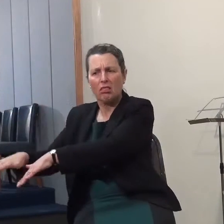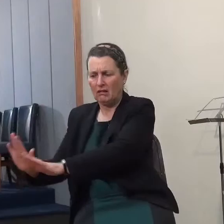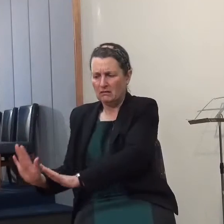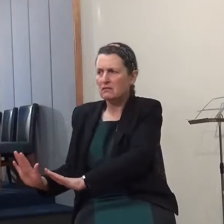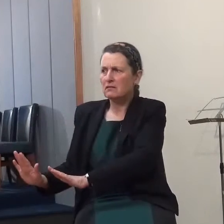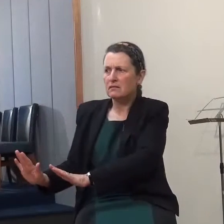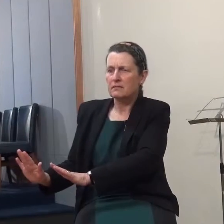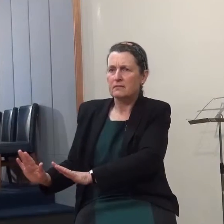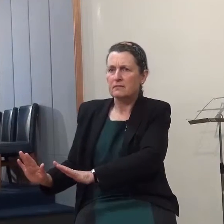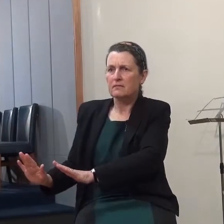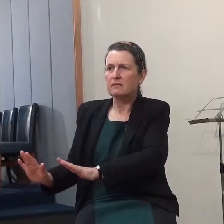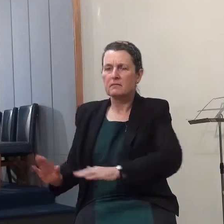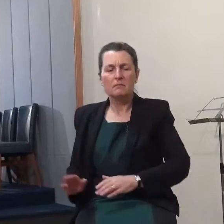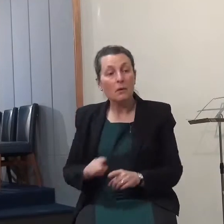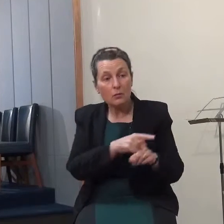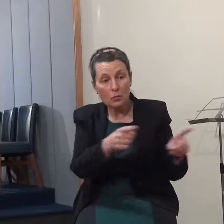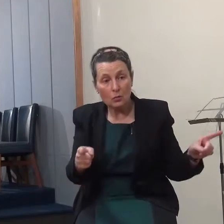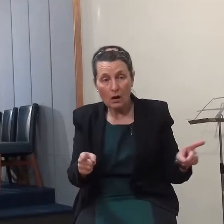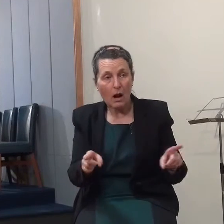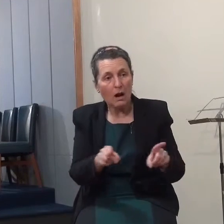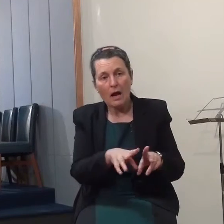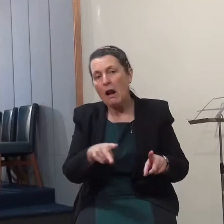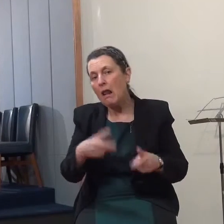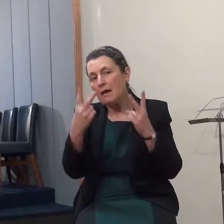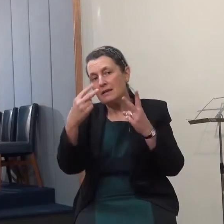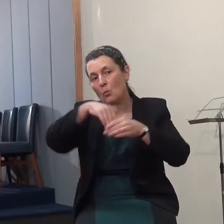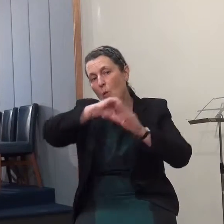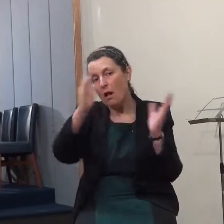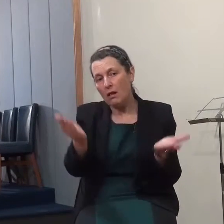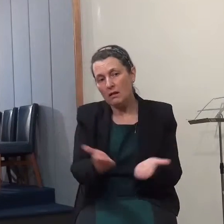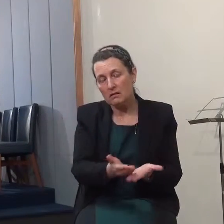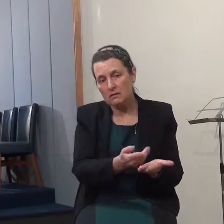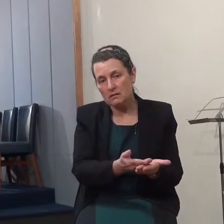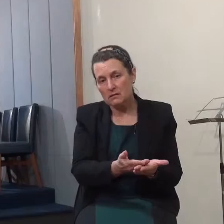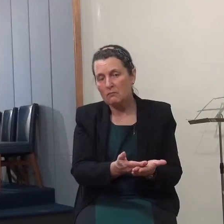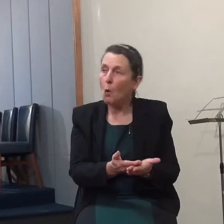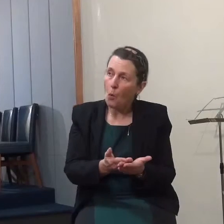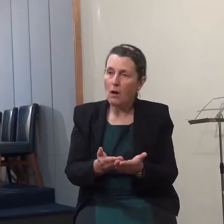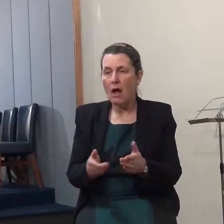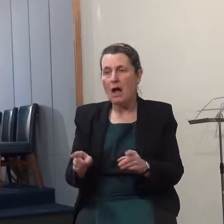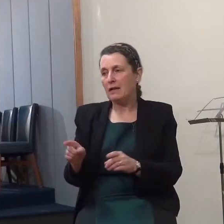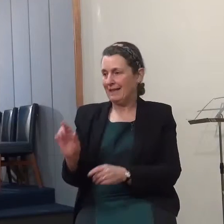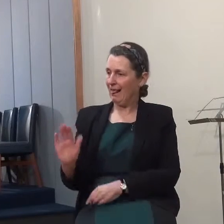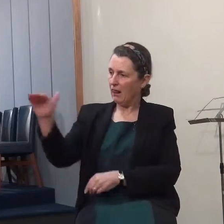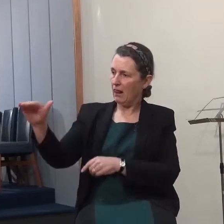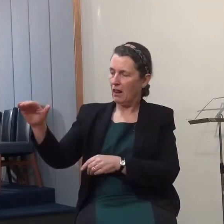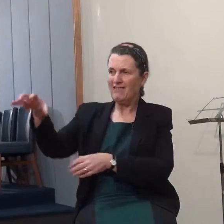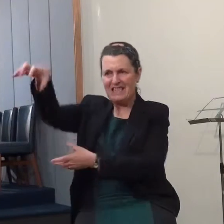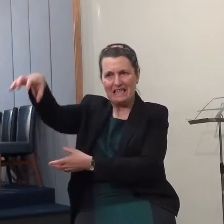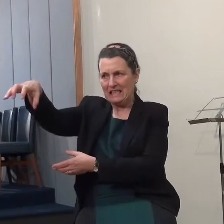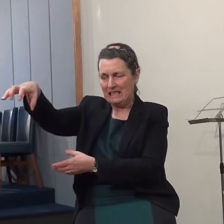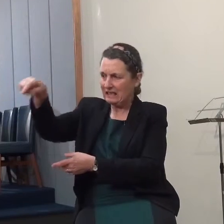of men. Ye are the light of the world. A city that is set on an hill cannot